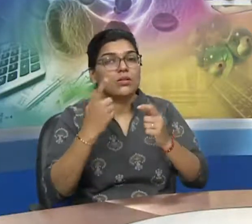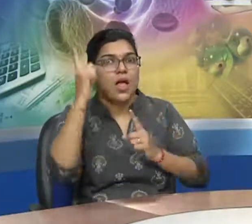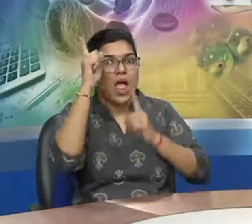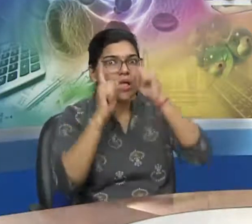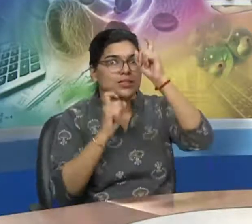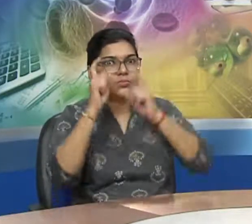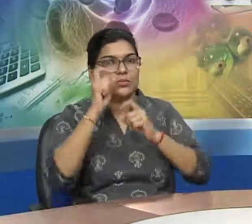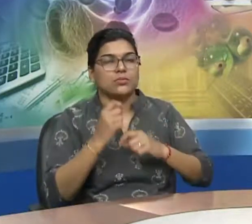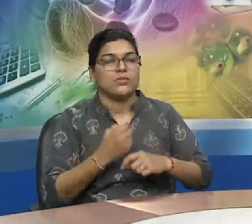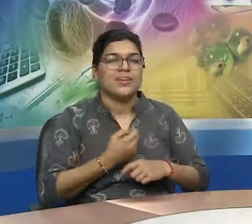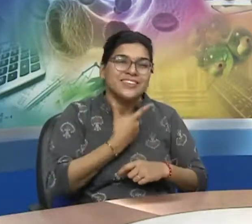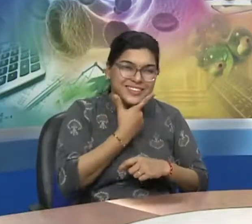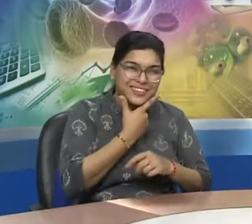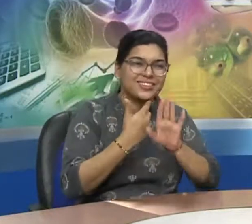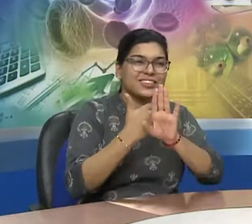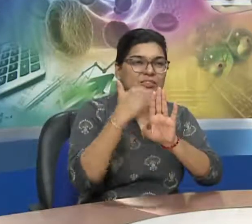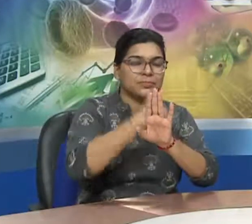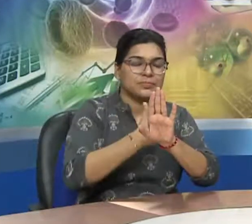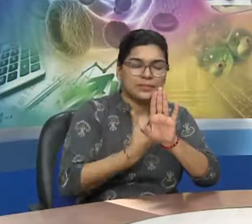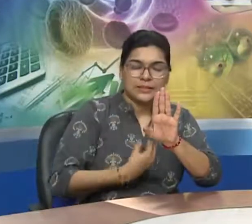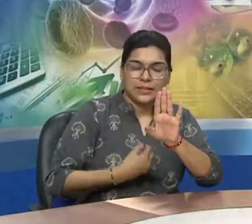different occasions.